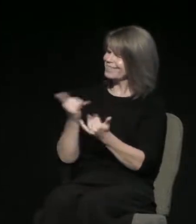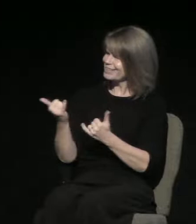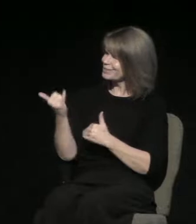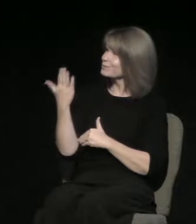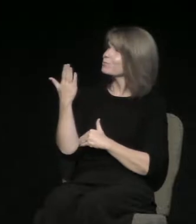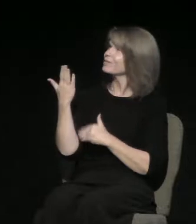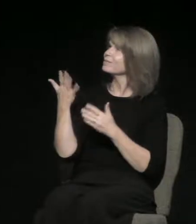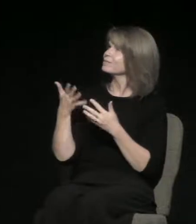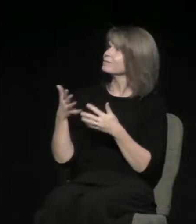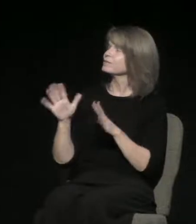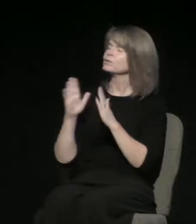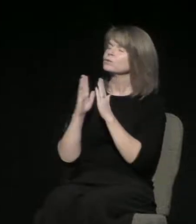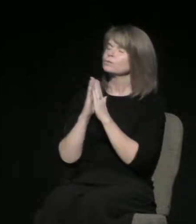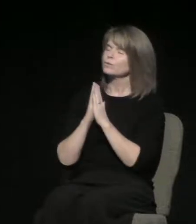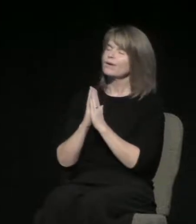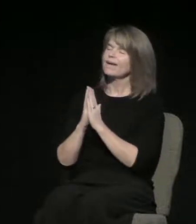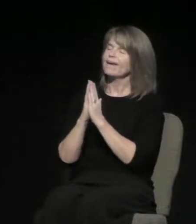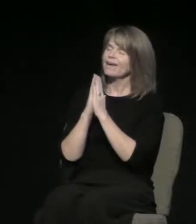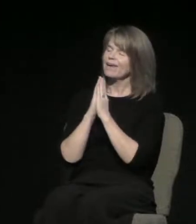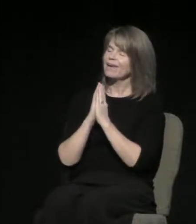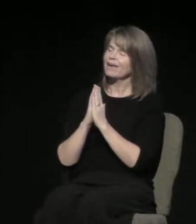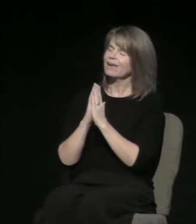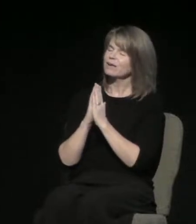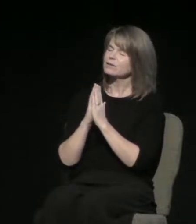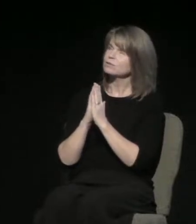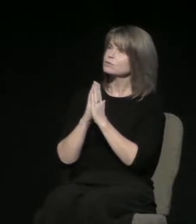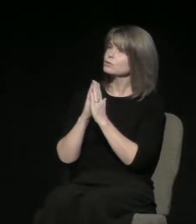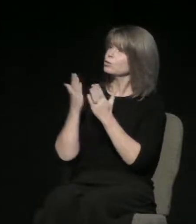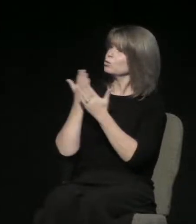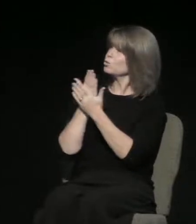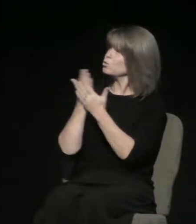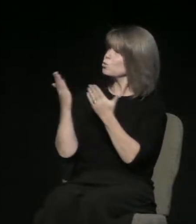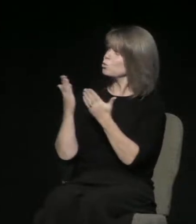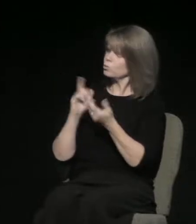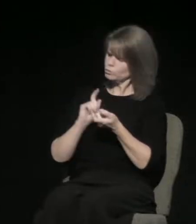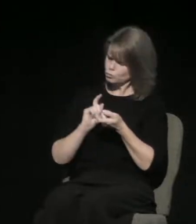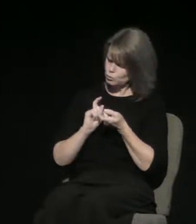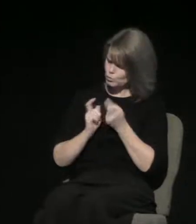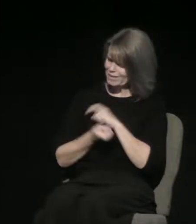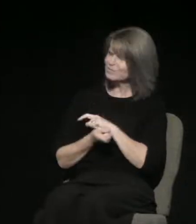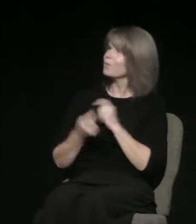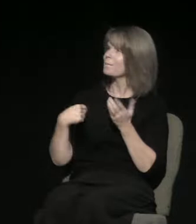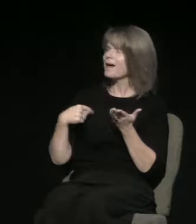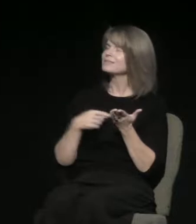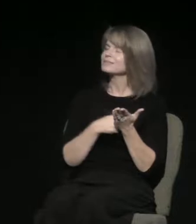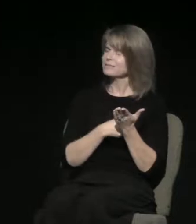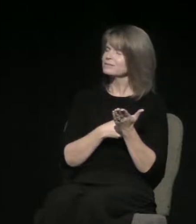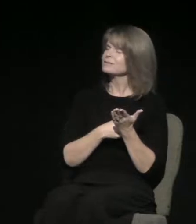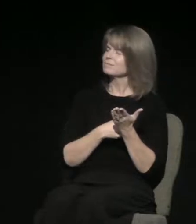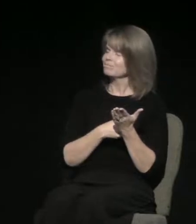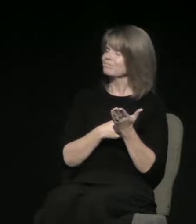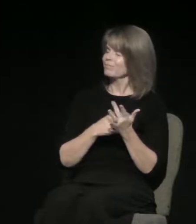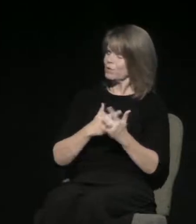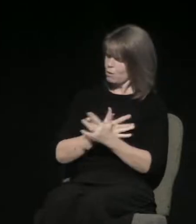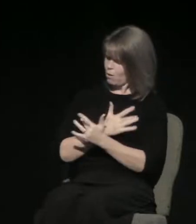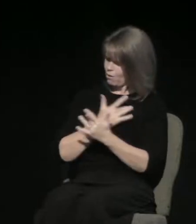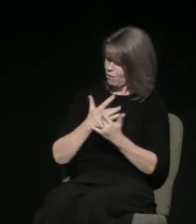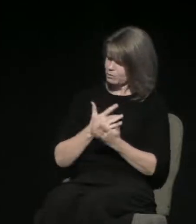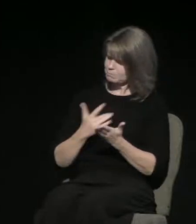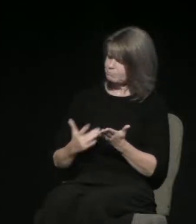We pray For life's Transforming power To move through our hearts